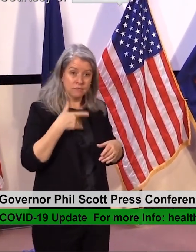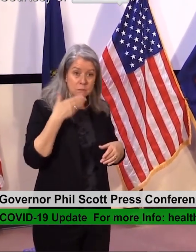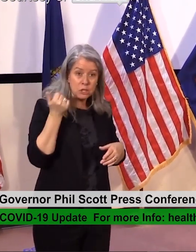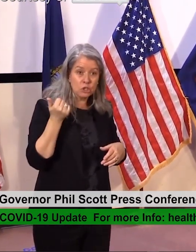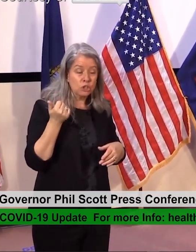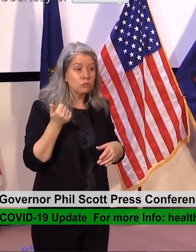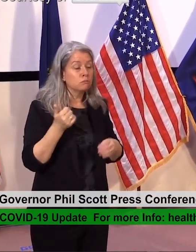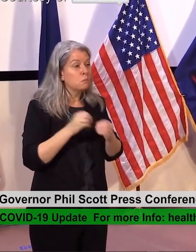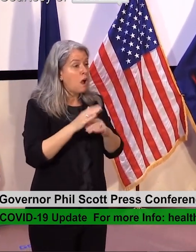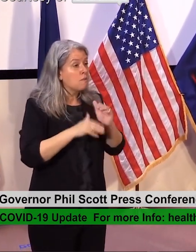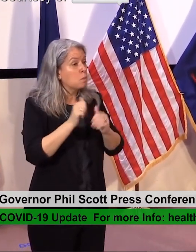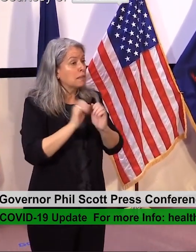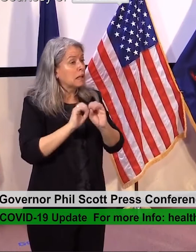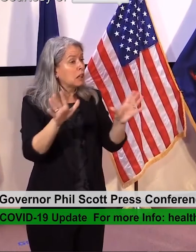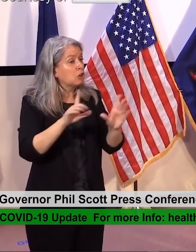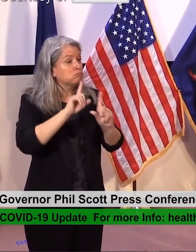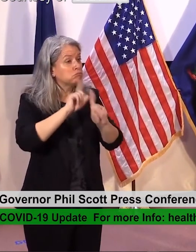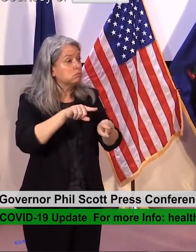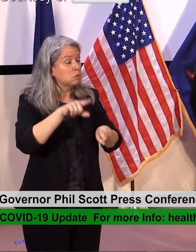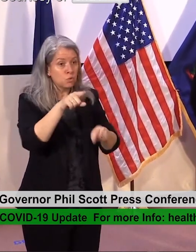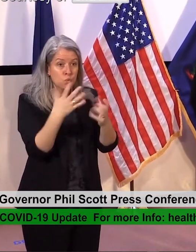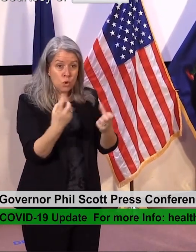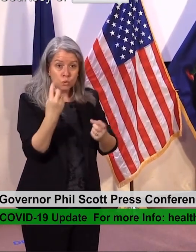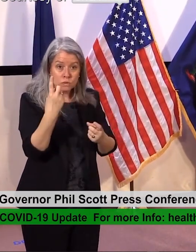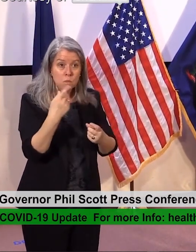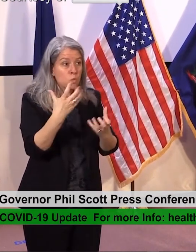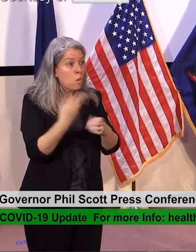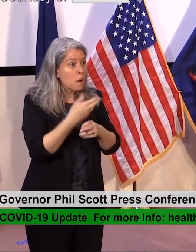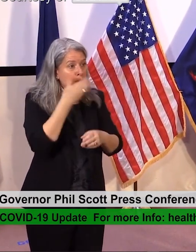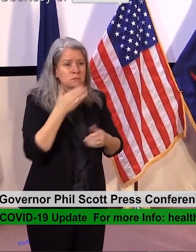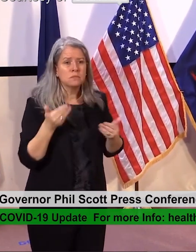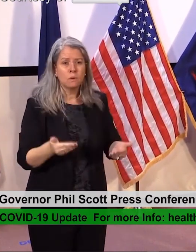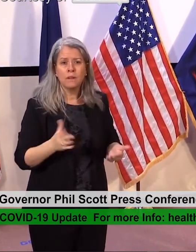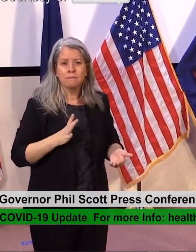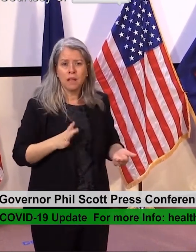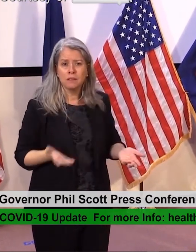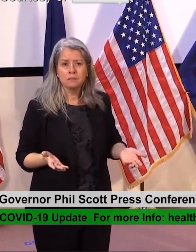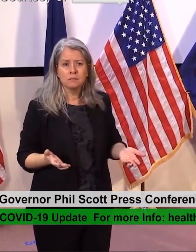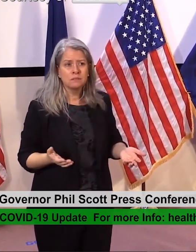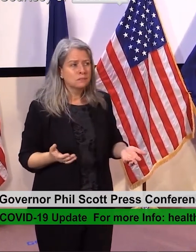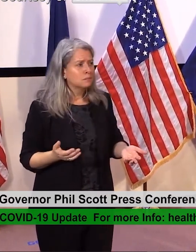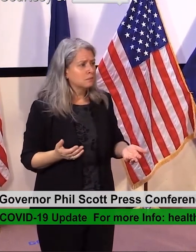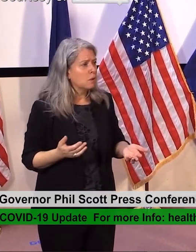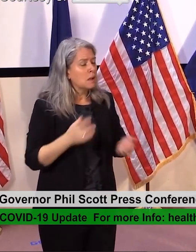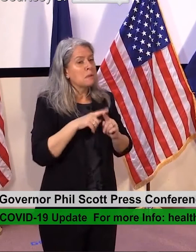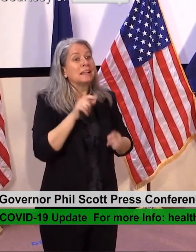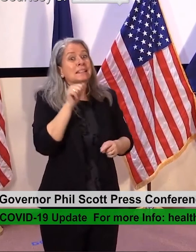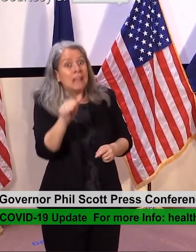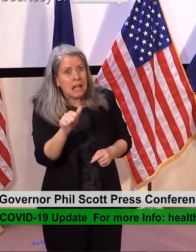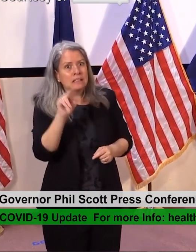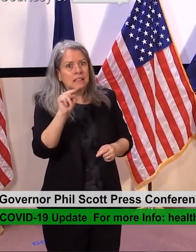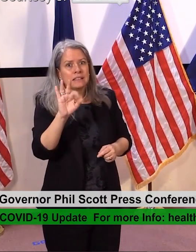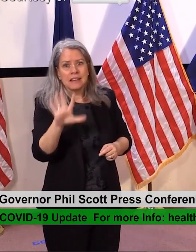ease, more comfortable, and you want to do something to protect others, please do so. But don't use the N95